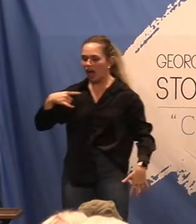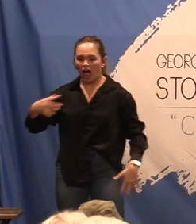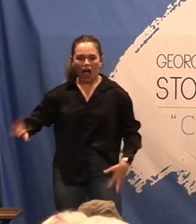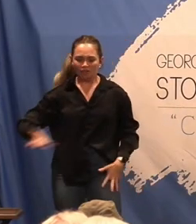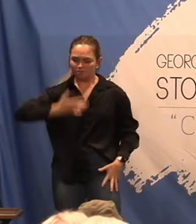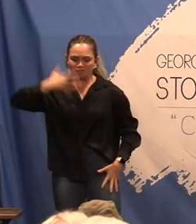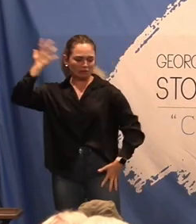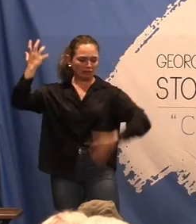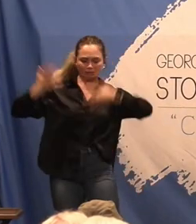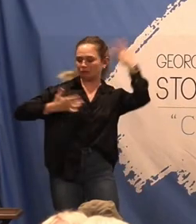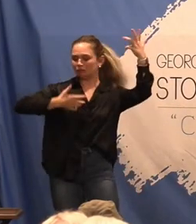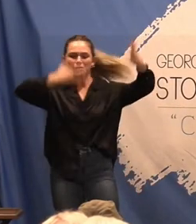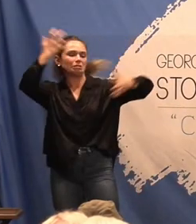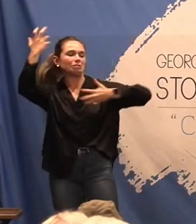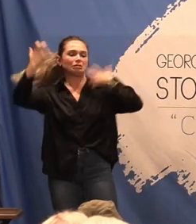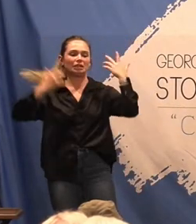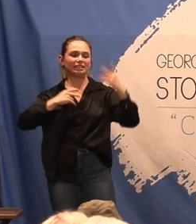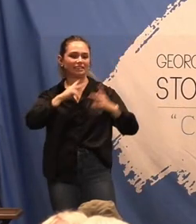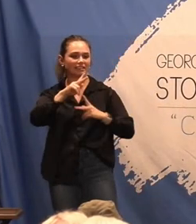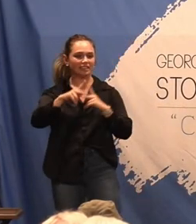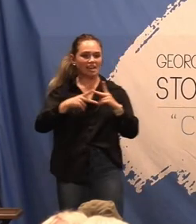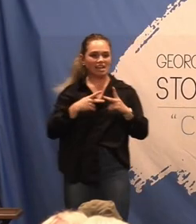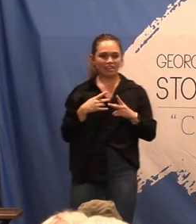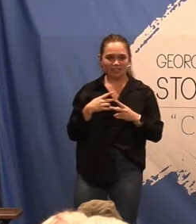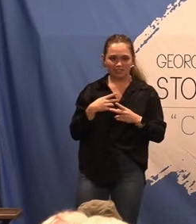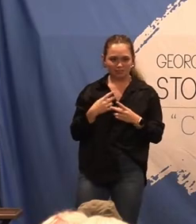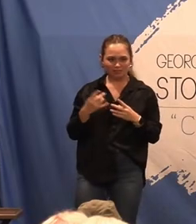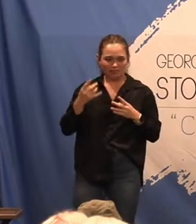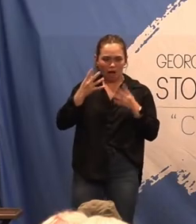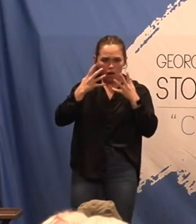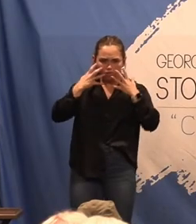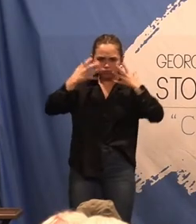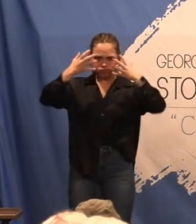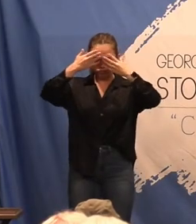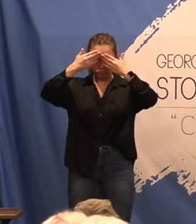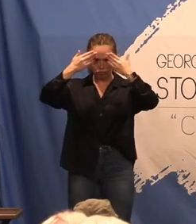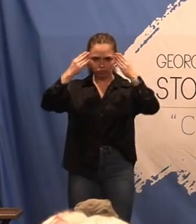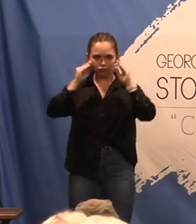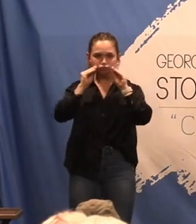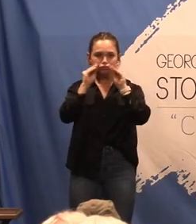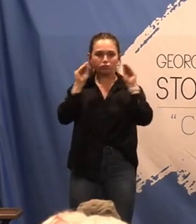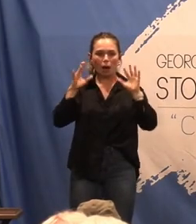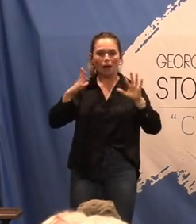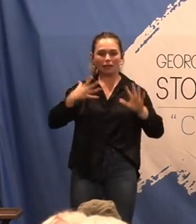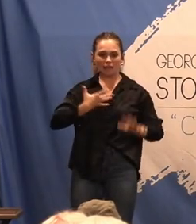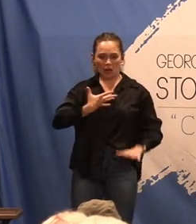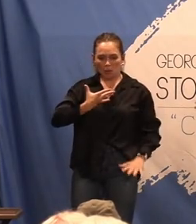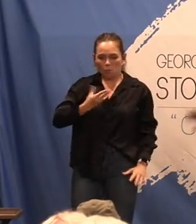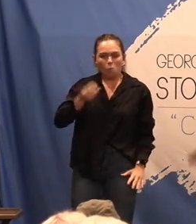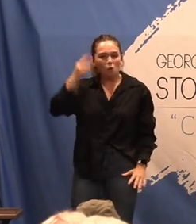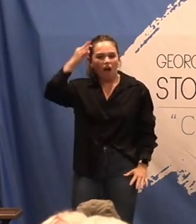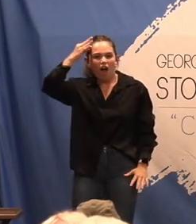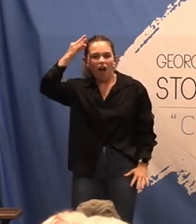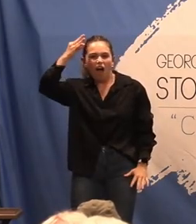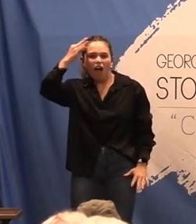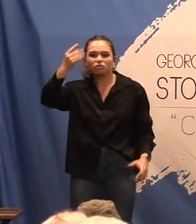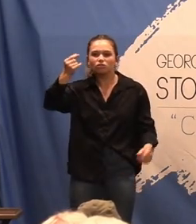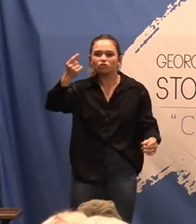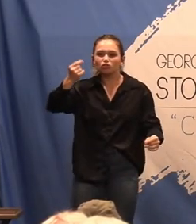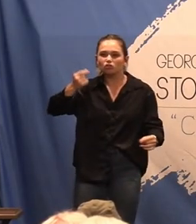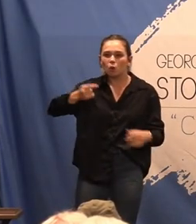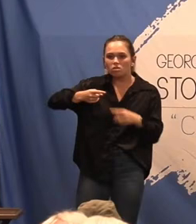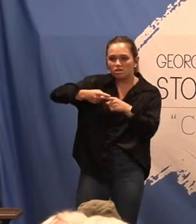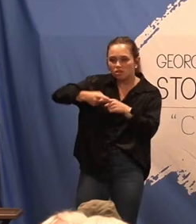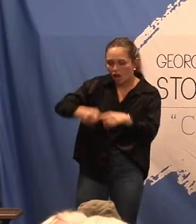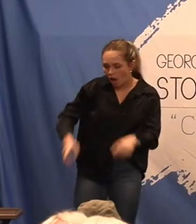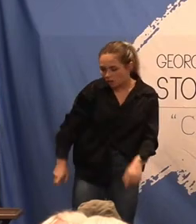furry rage, the kind that smooths out your skin by making it all puffy, but leaves you with white hair. She raised that cutlass with